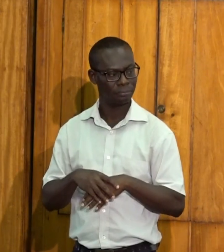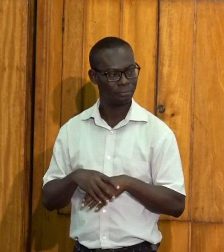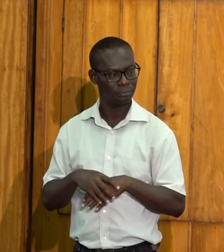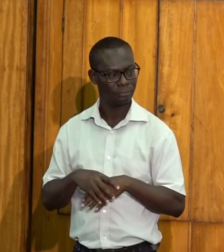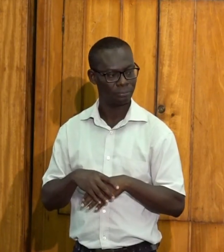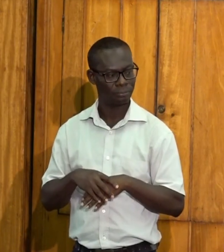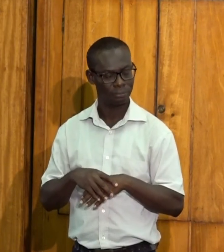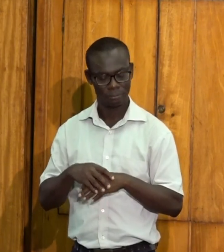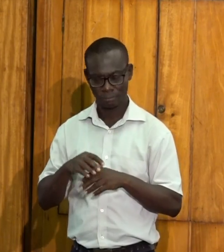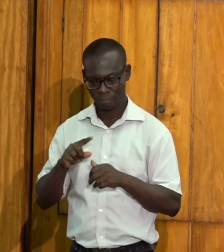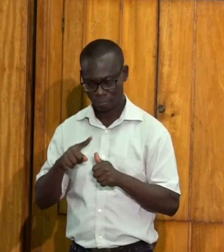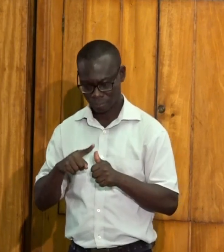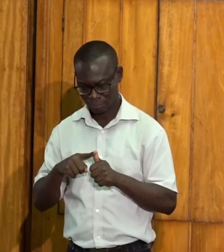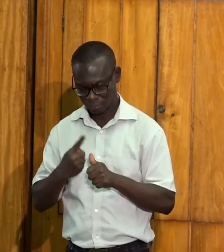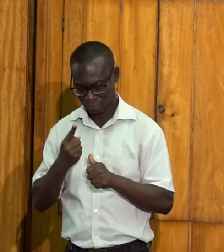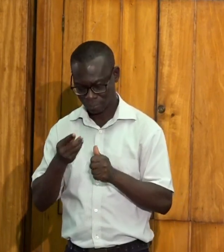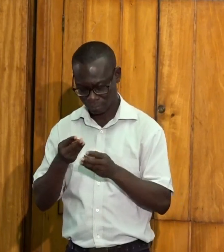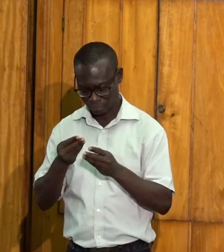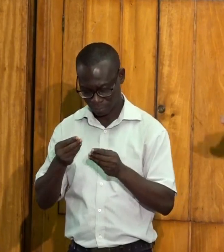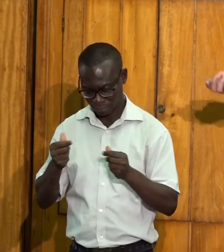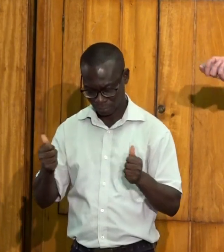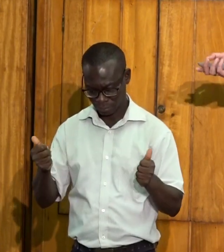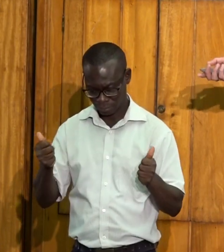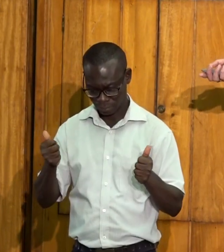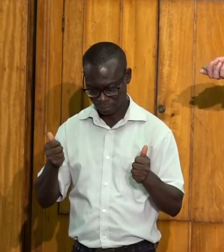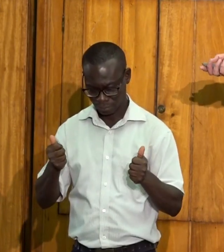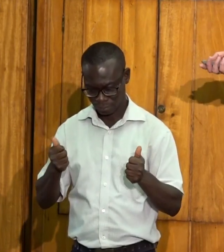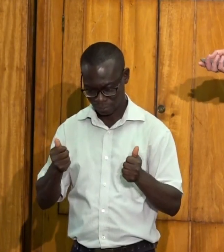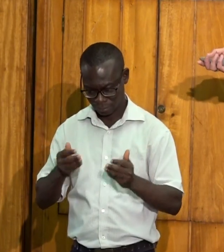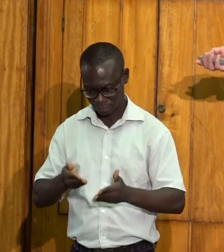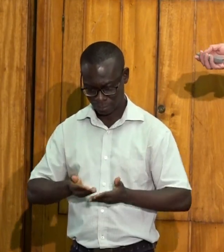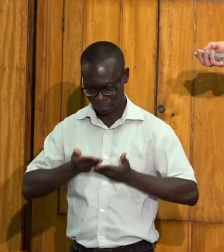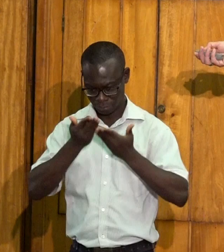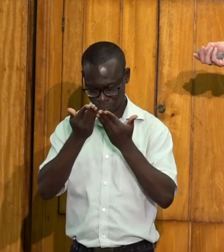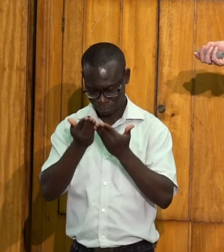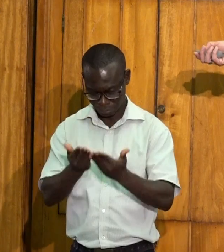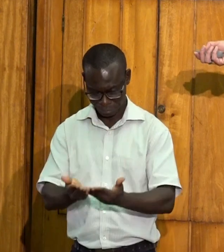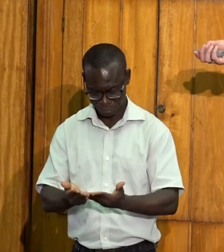This is the first of the solutions that is being rolled out.